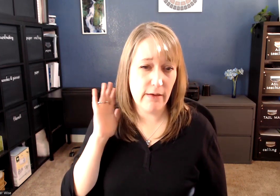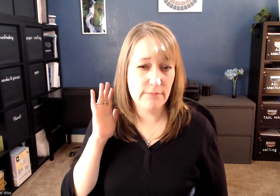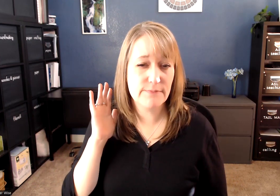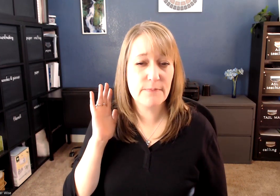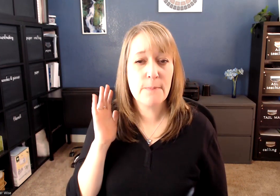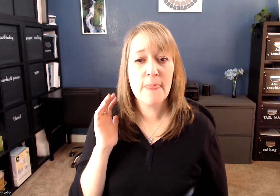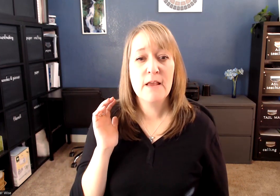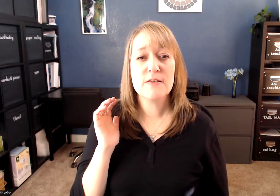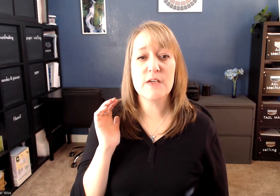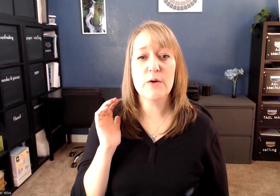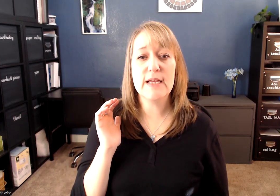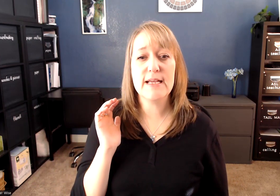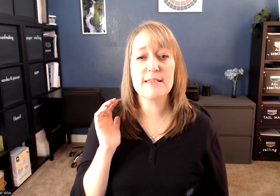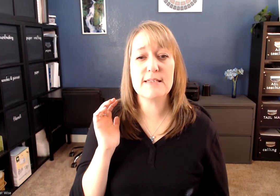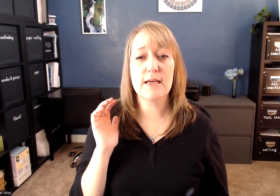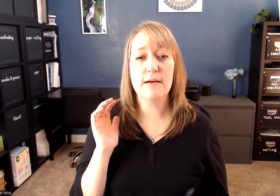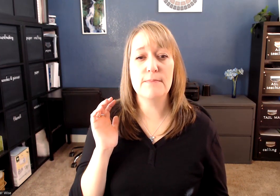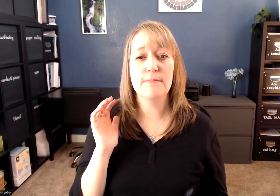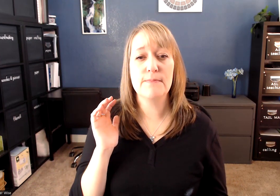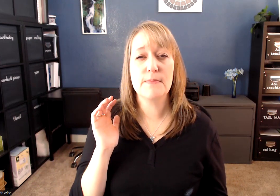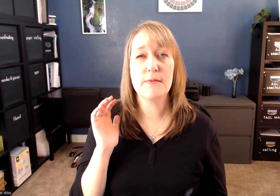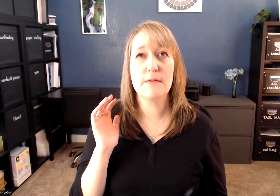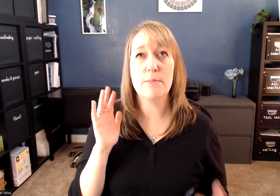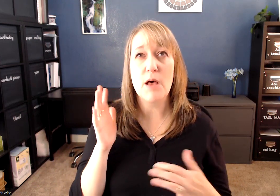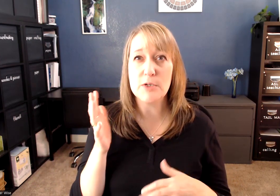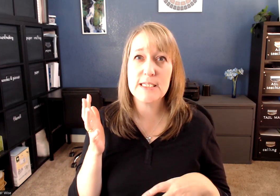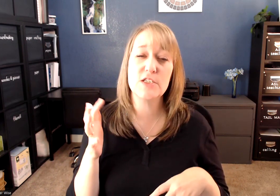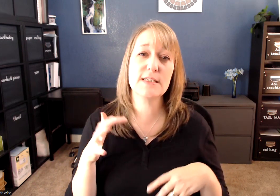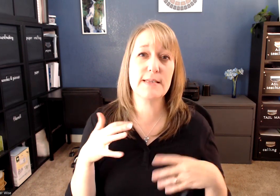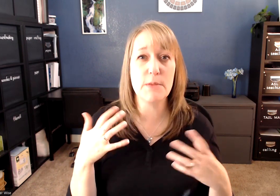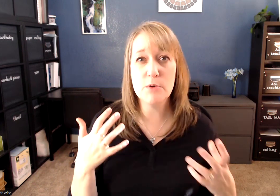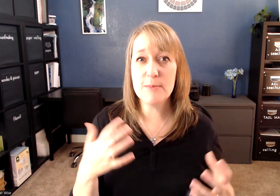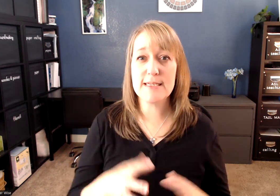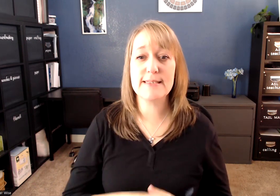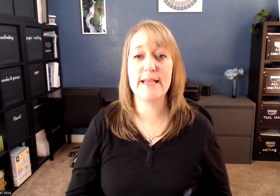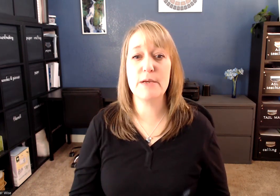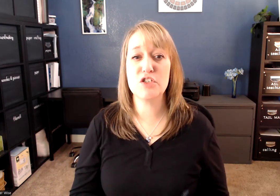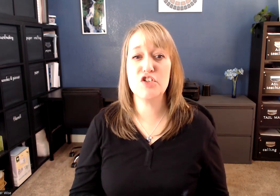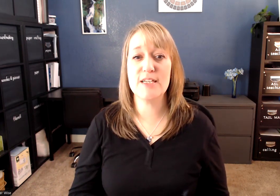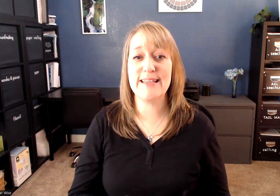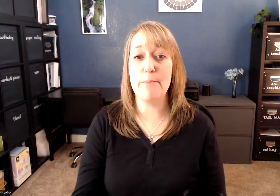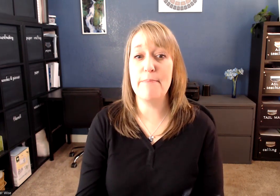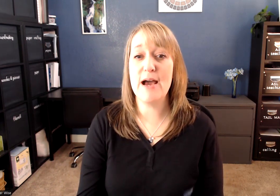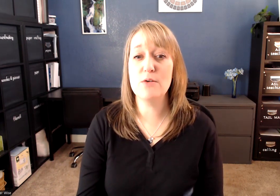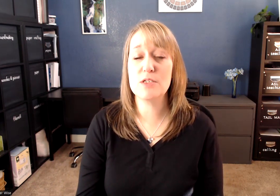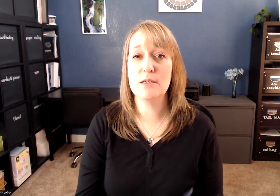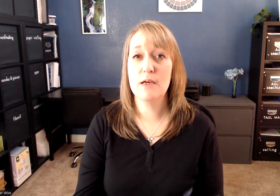that. So it's the palm orientation is the same, the movement is the same. It's just the amount